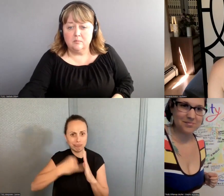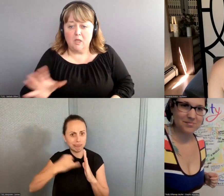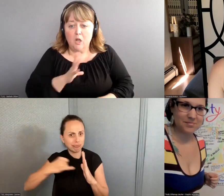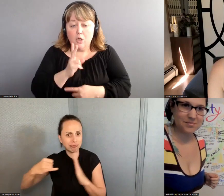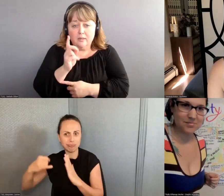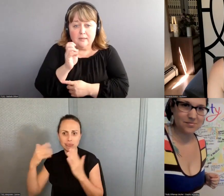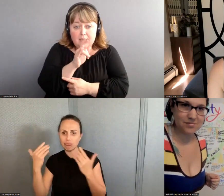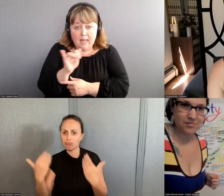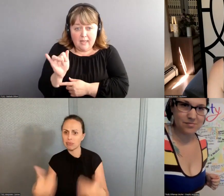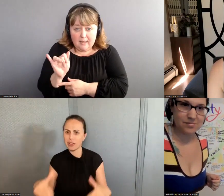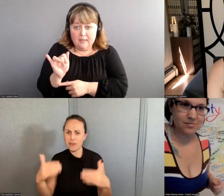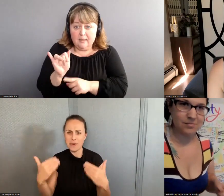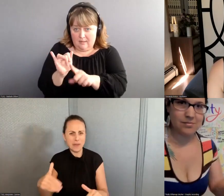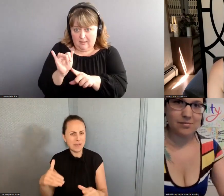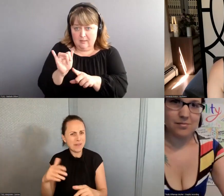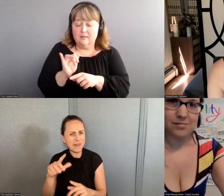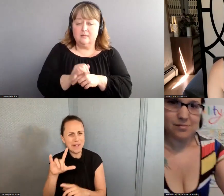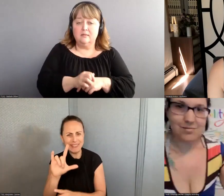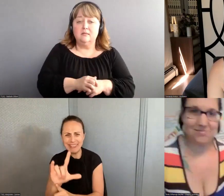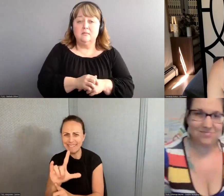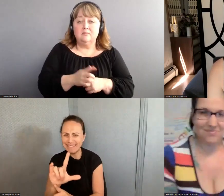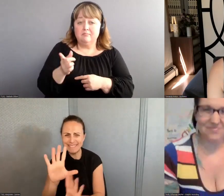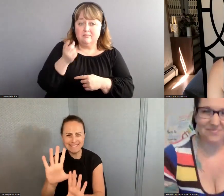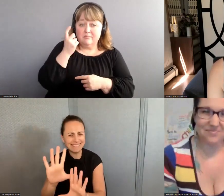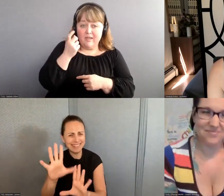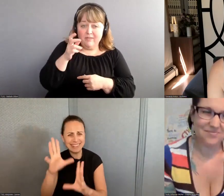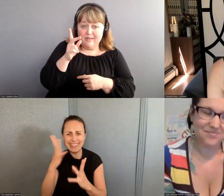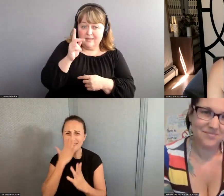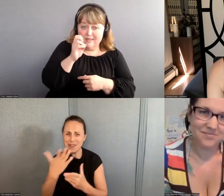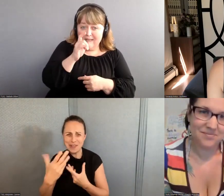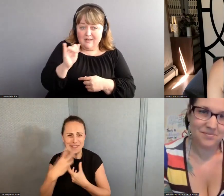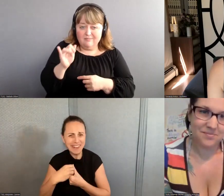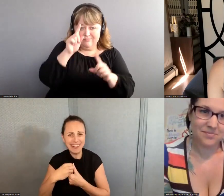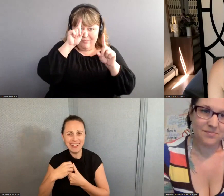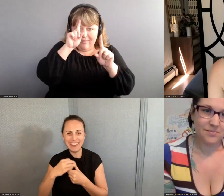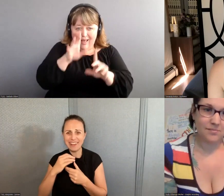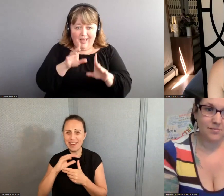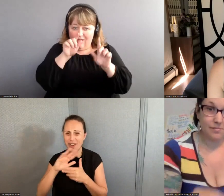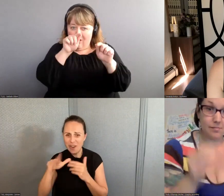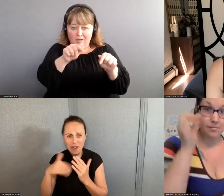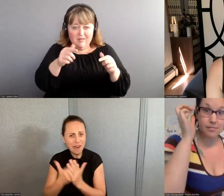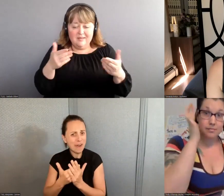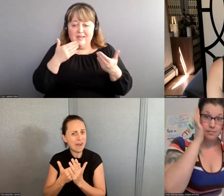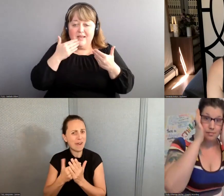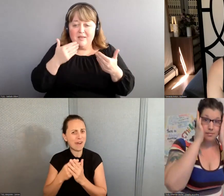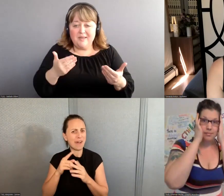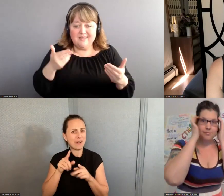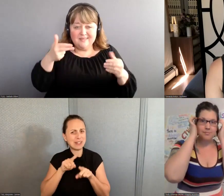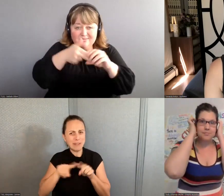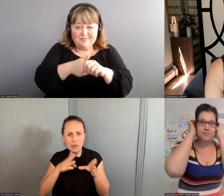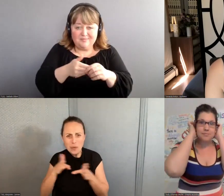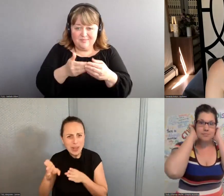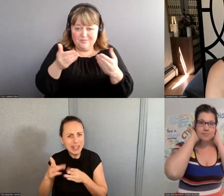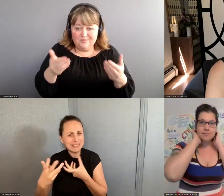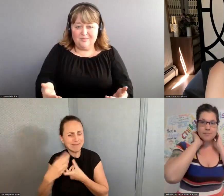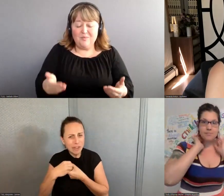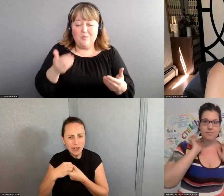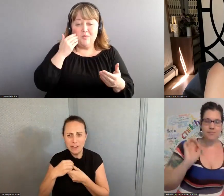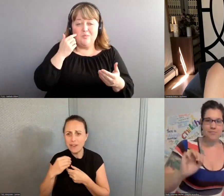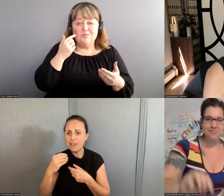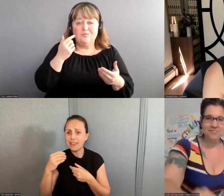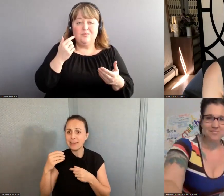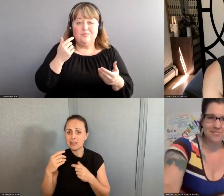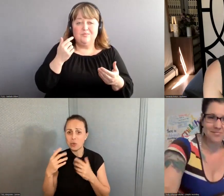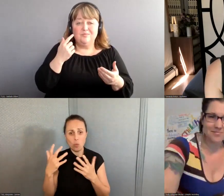just, Kelly, I love you so much. Thank you for being with us in all of the ways that you show up. And I wonder if you want to take